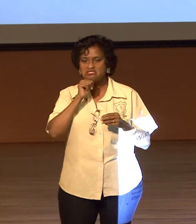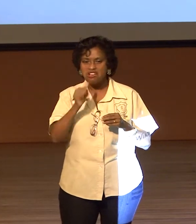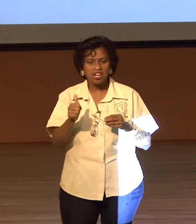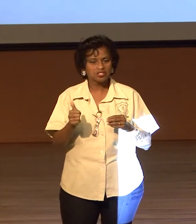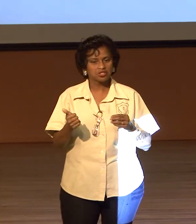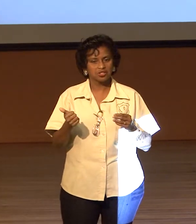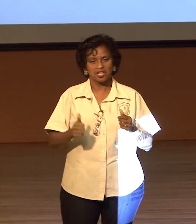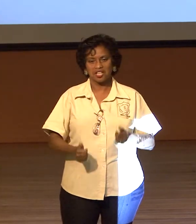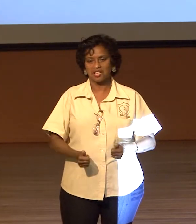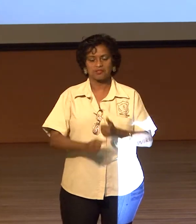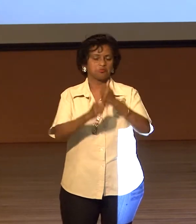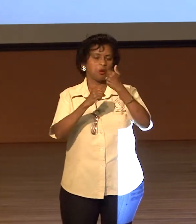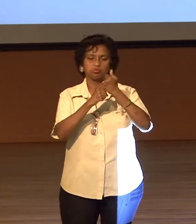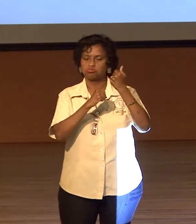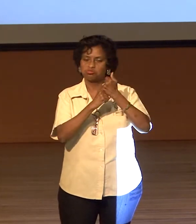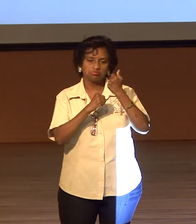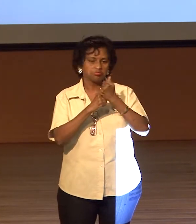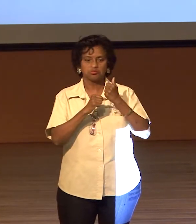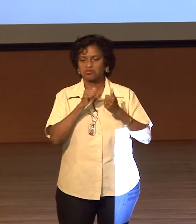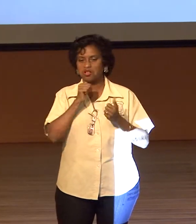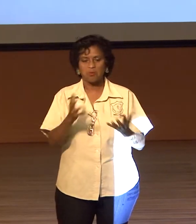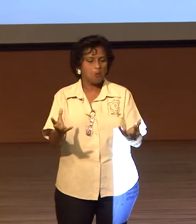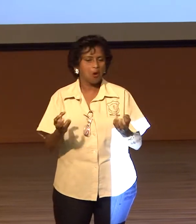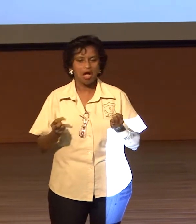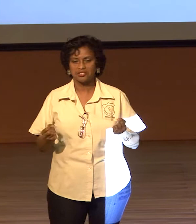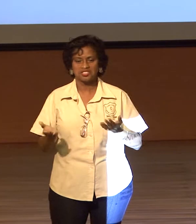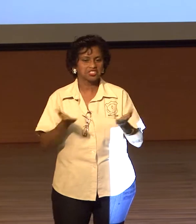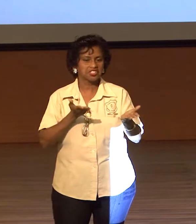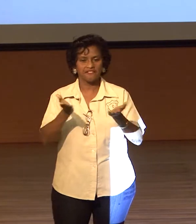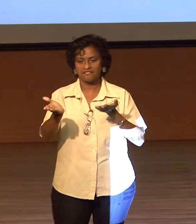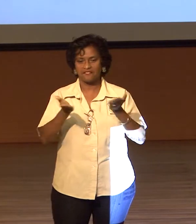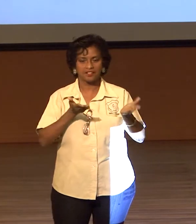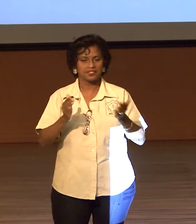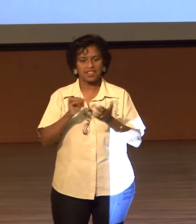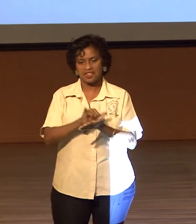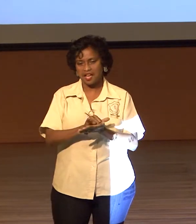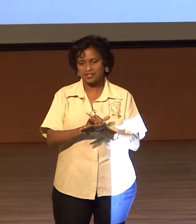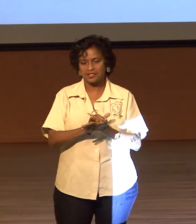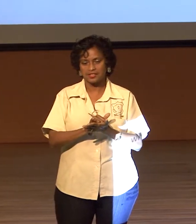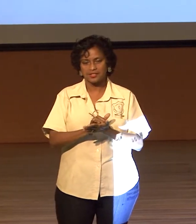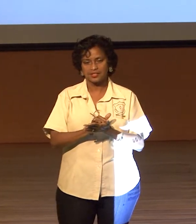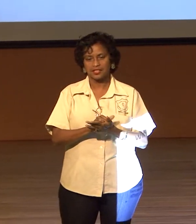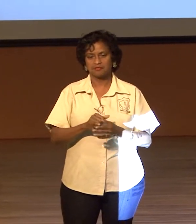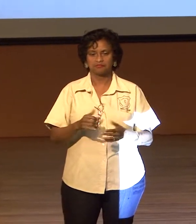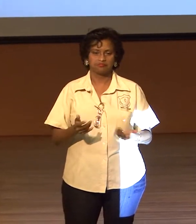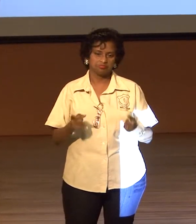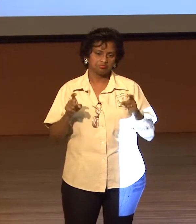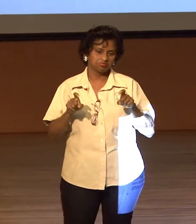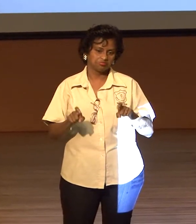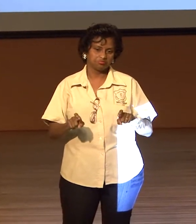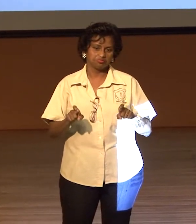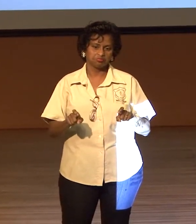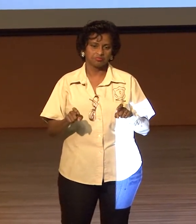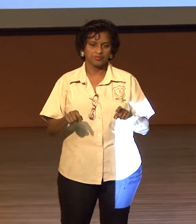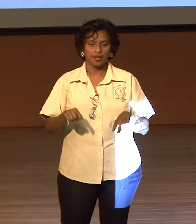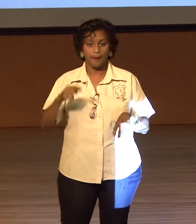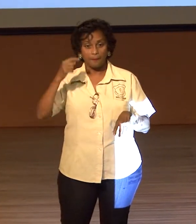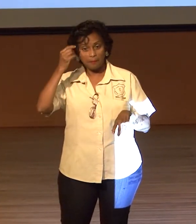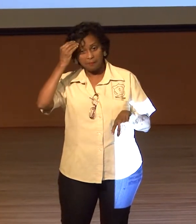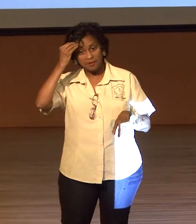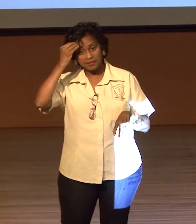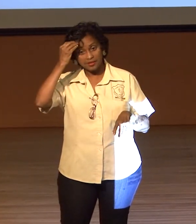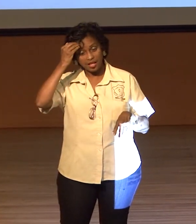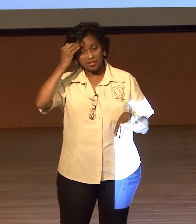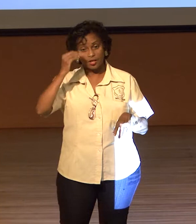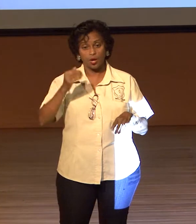get the services that we need. I know that you do, as mental health professionals, you do your